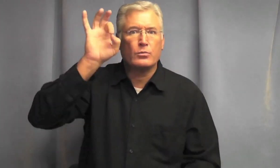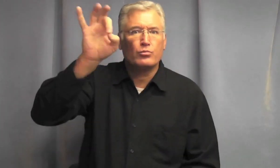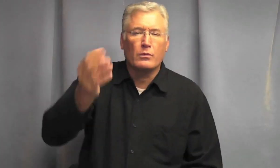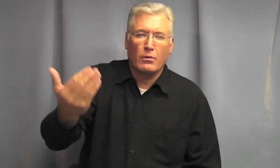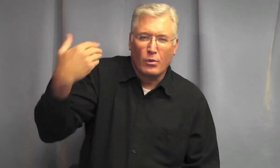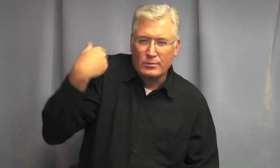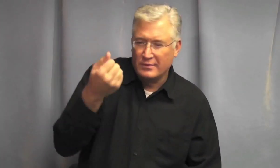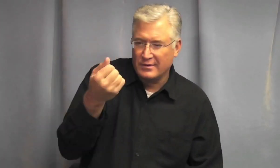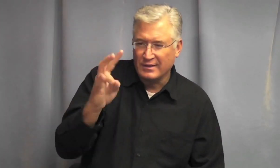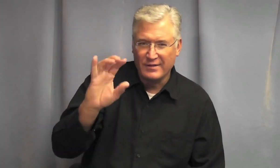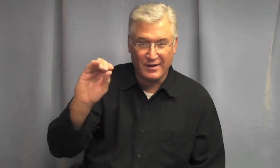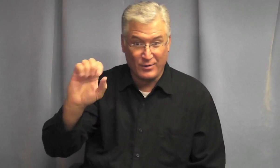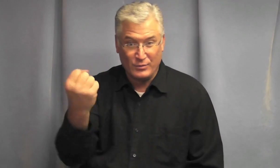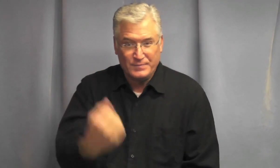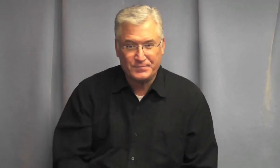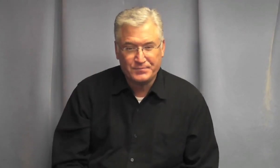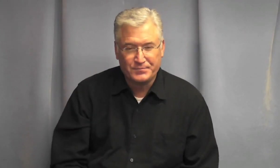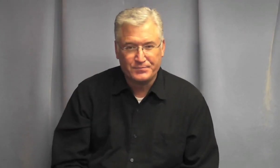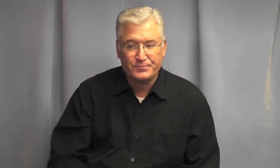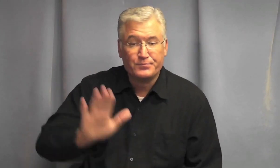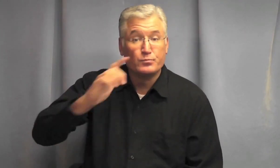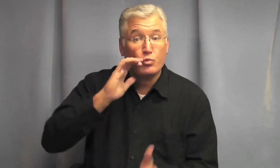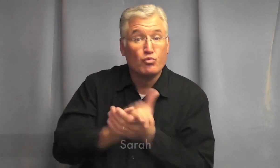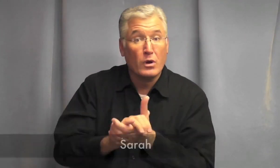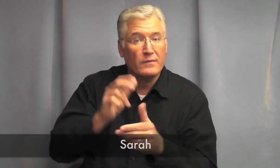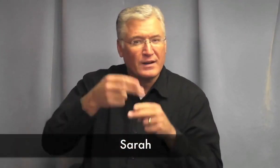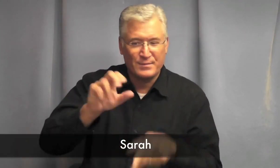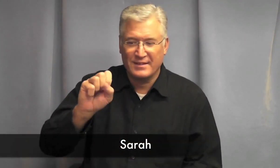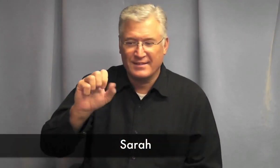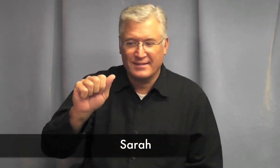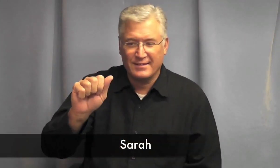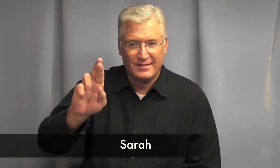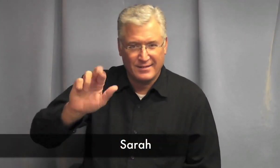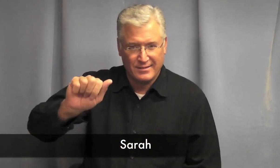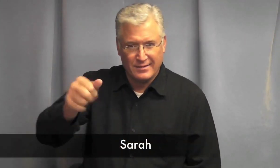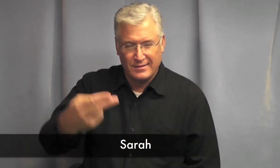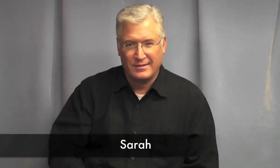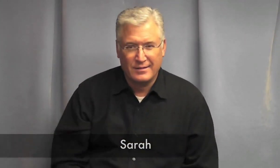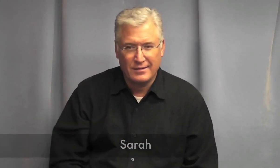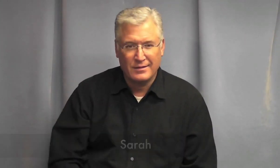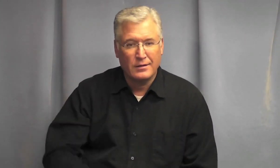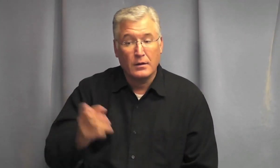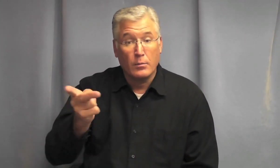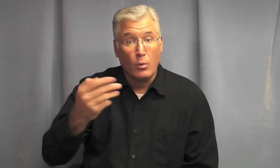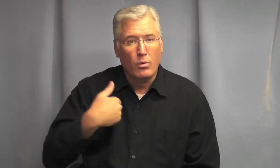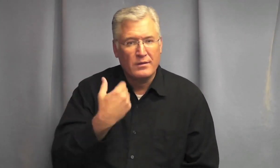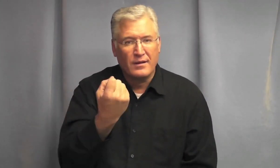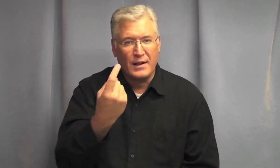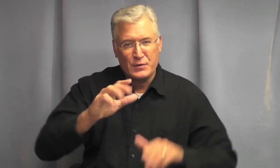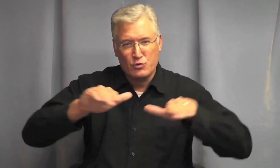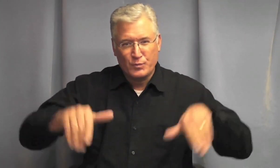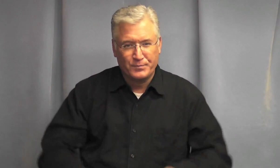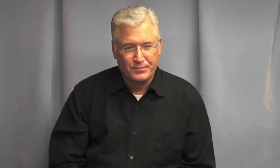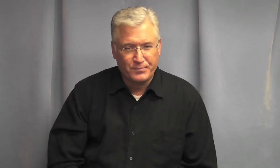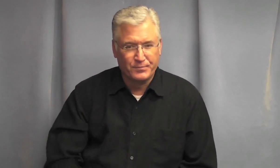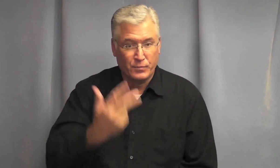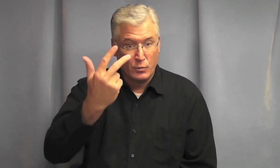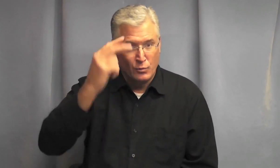Well, he's a very famous preacher from long ago in the 1700s. He and his wife Sarah, together, they had